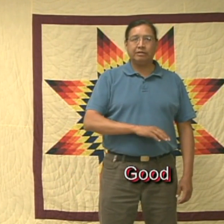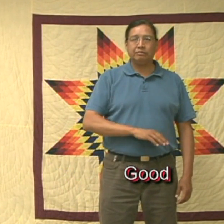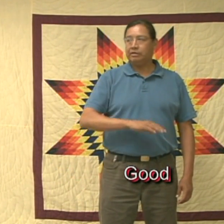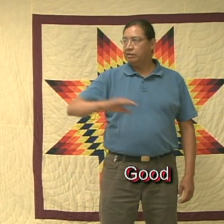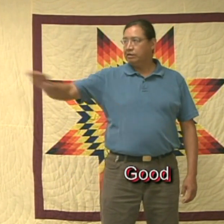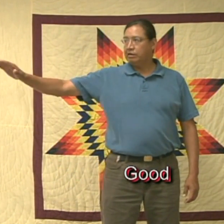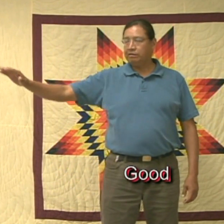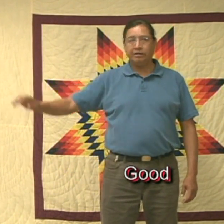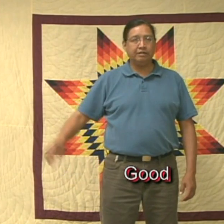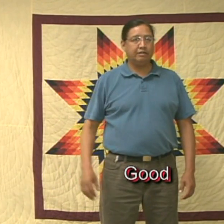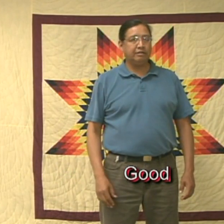Washte.